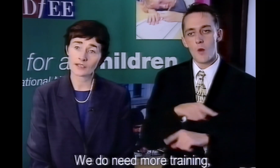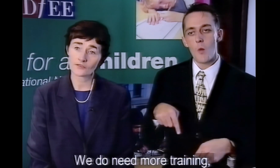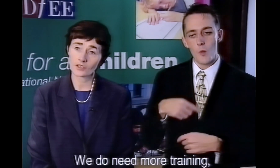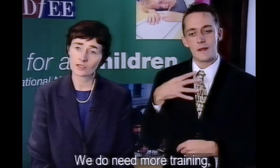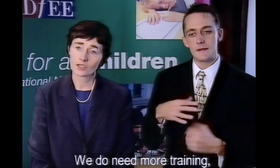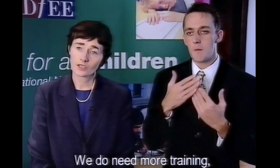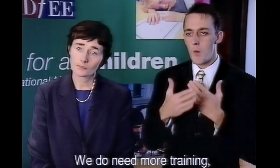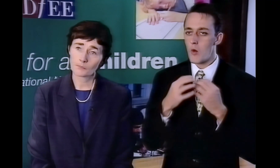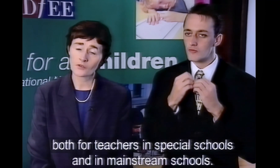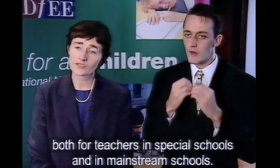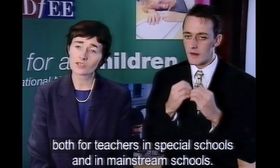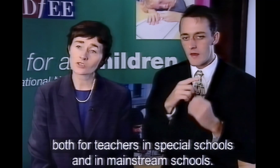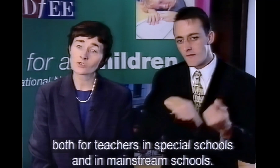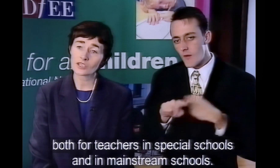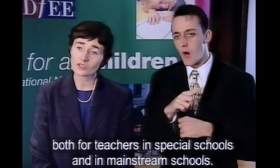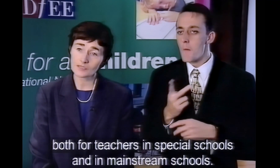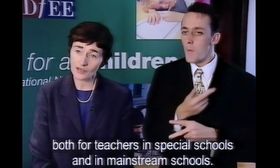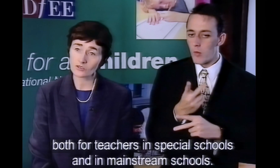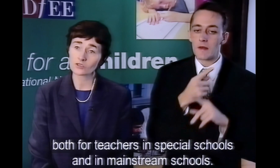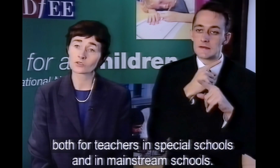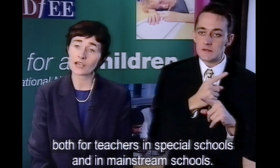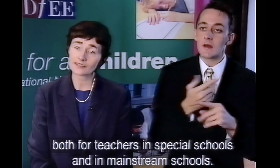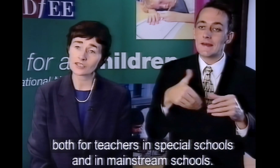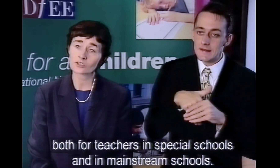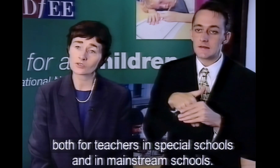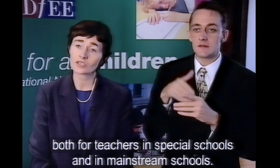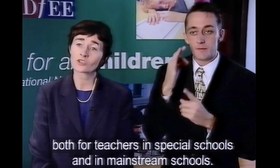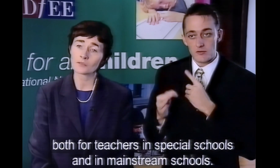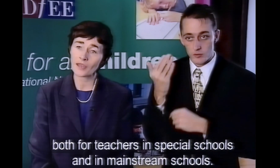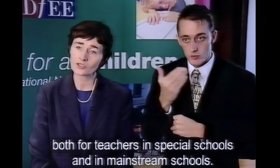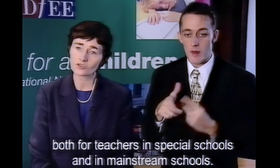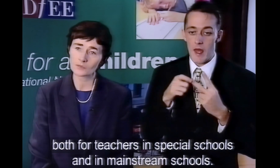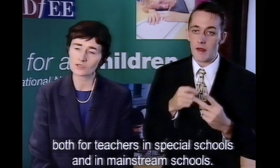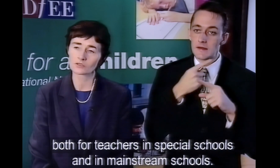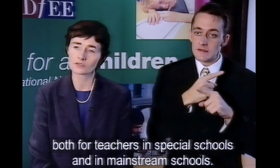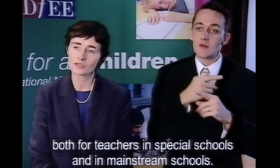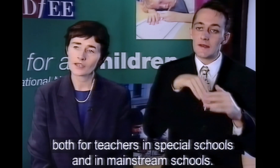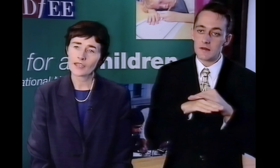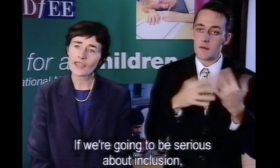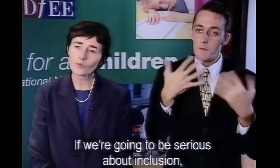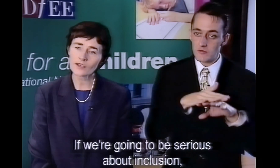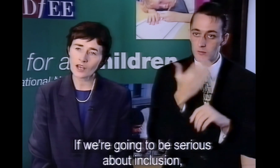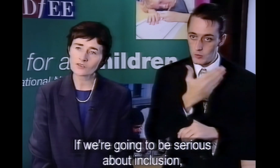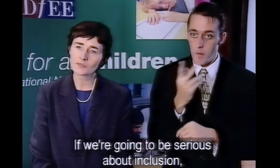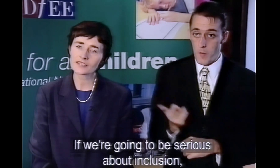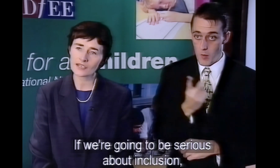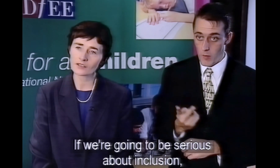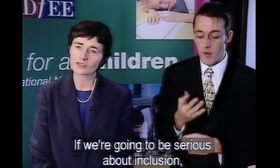for both teachers who teach in special schools and teachers who teach in mainstream schools. If we're going to be serious